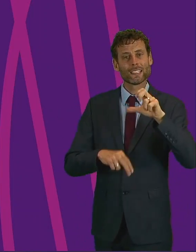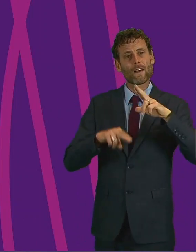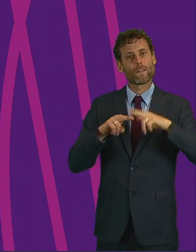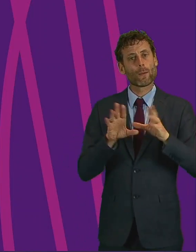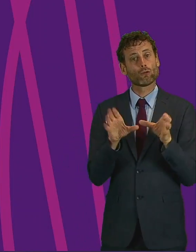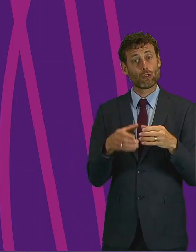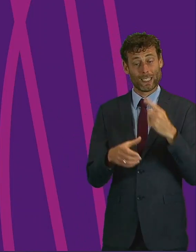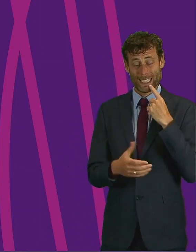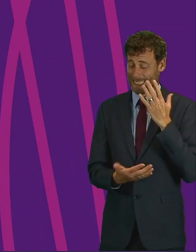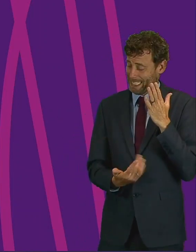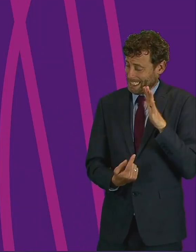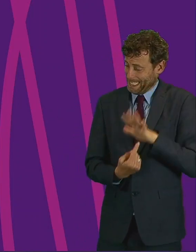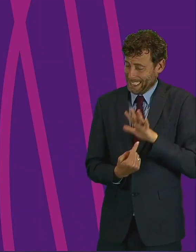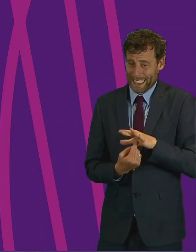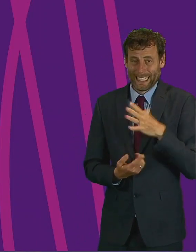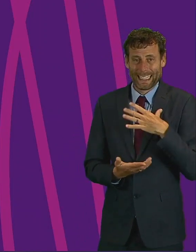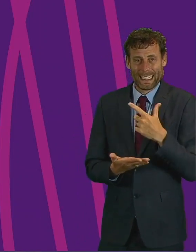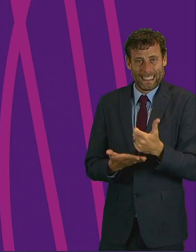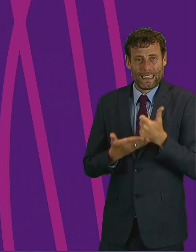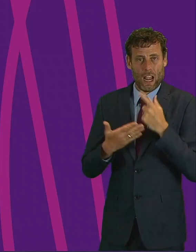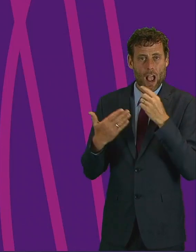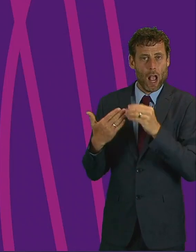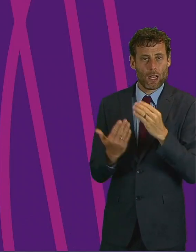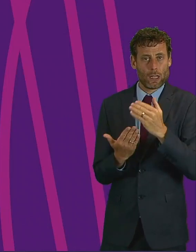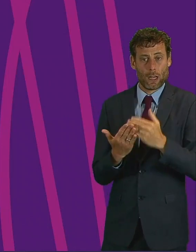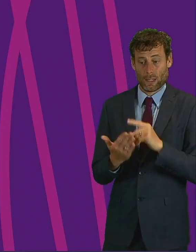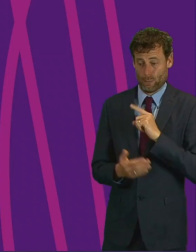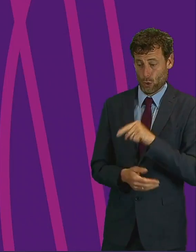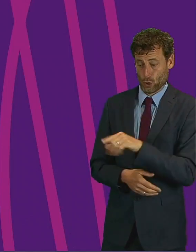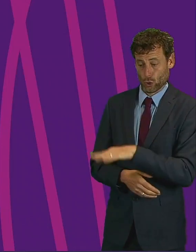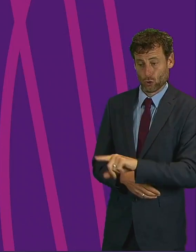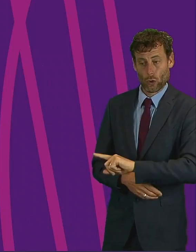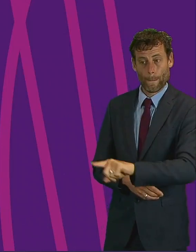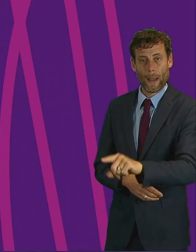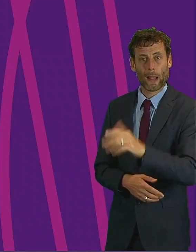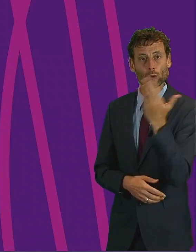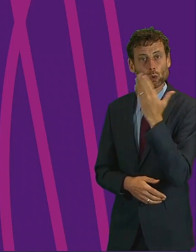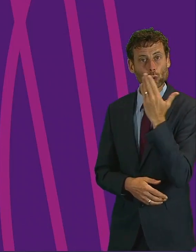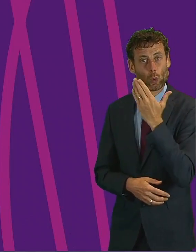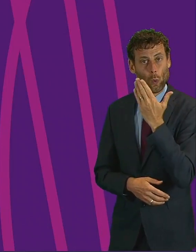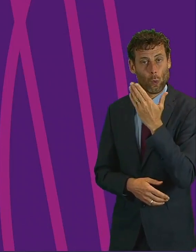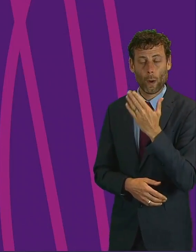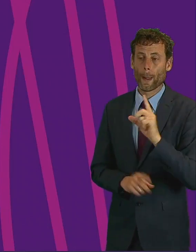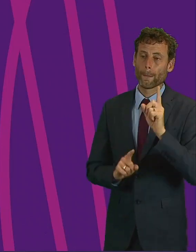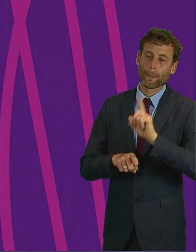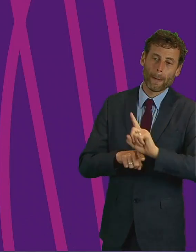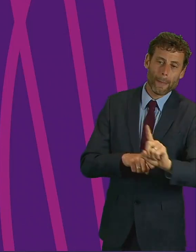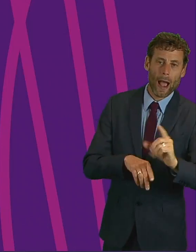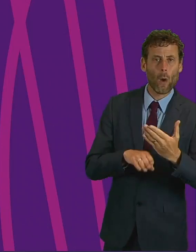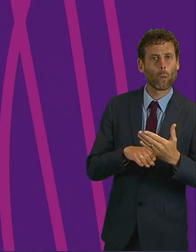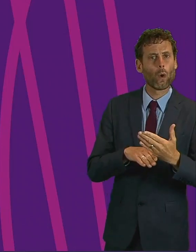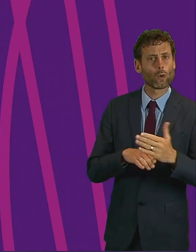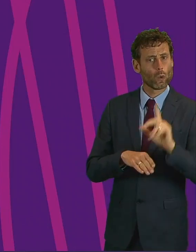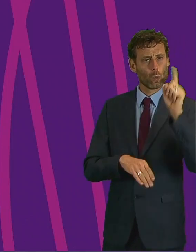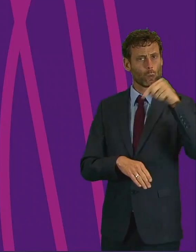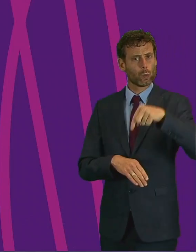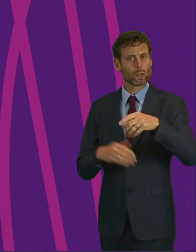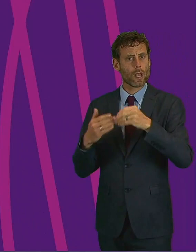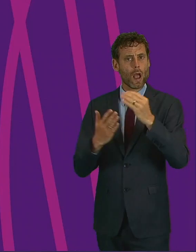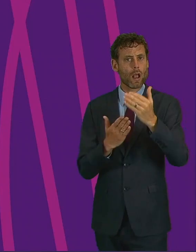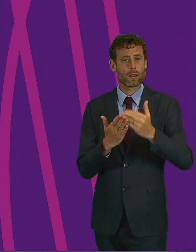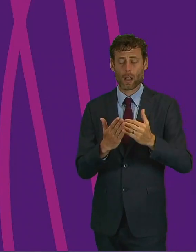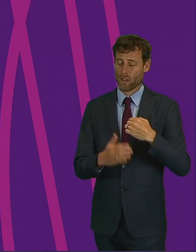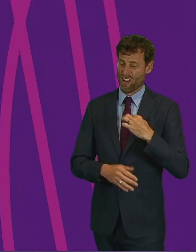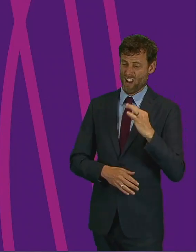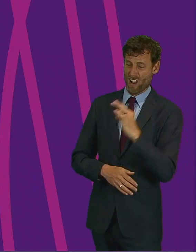need urgent guidance, especially as children start to go back to school and more people return to work. So can I ask the First Minister what response she'd give this young father